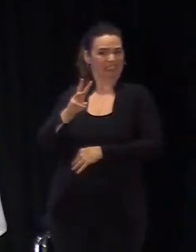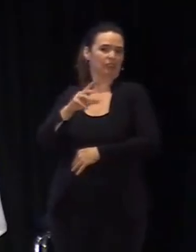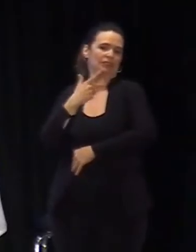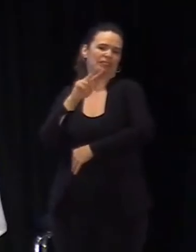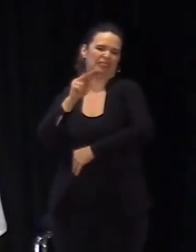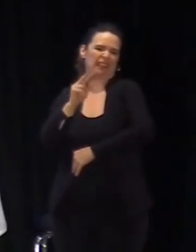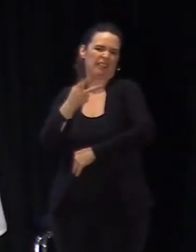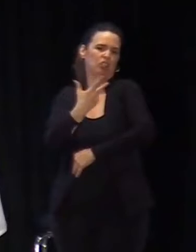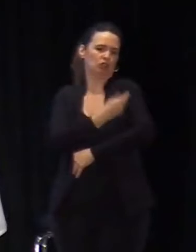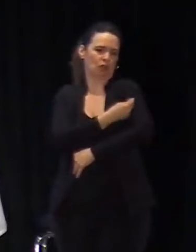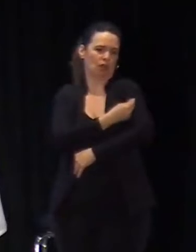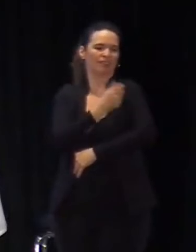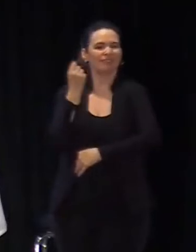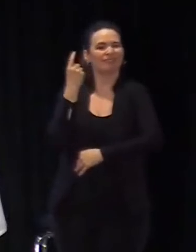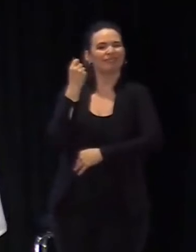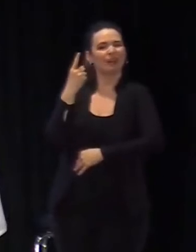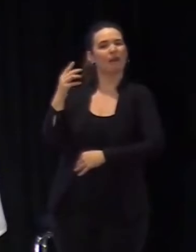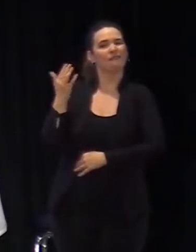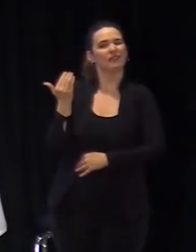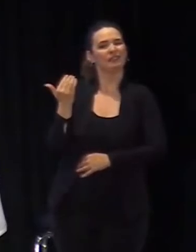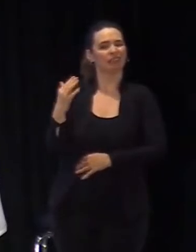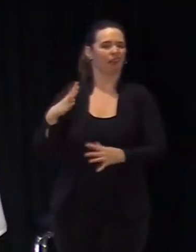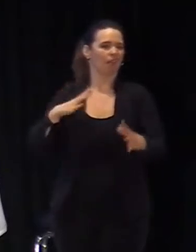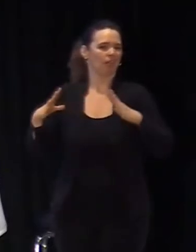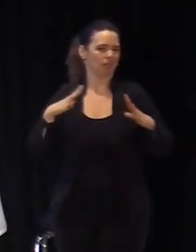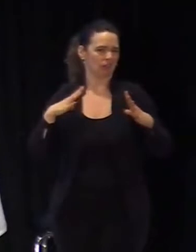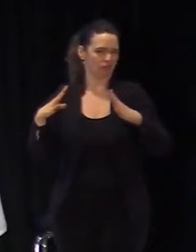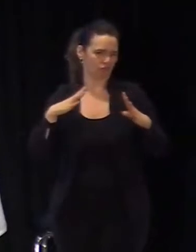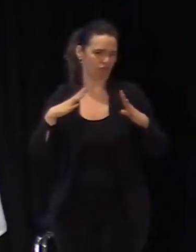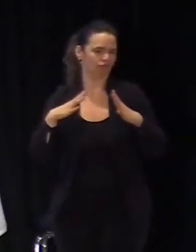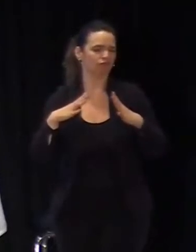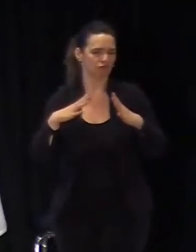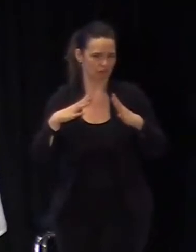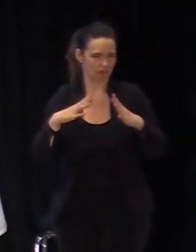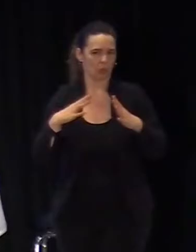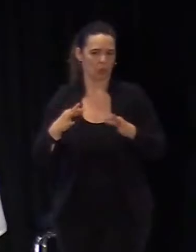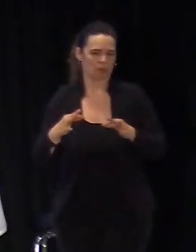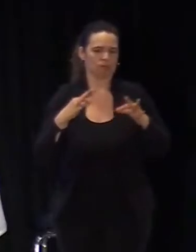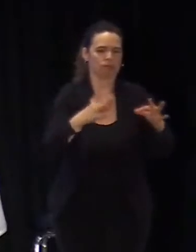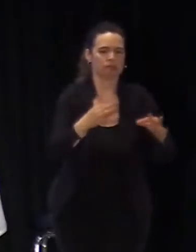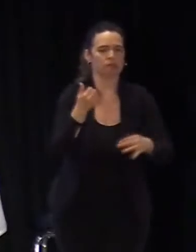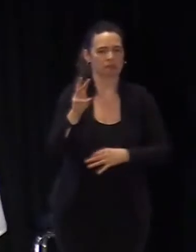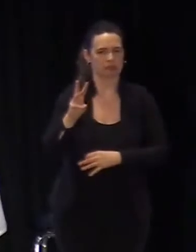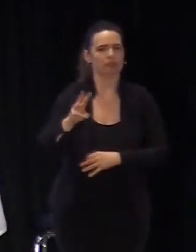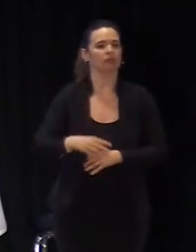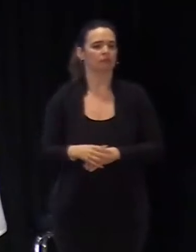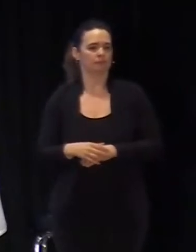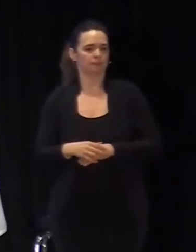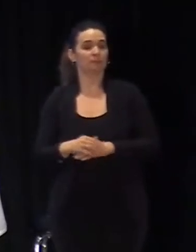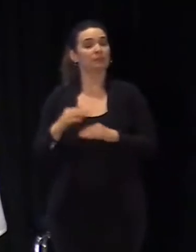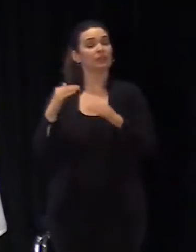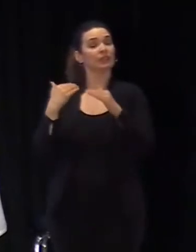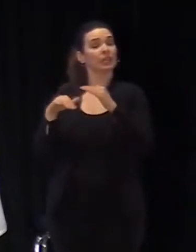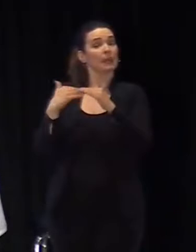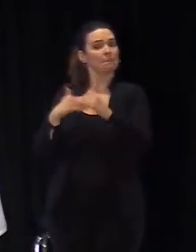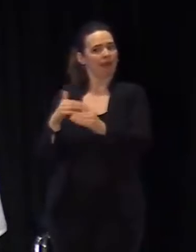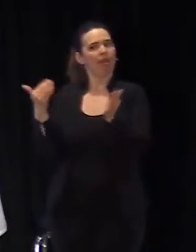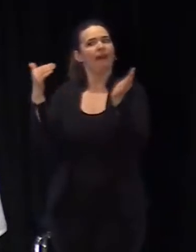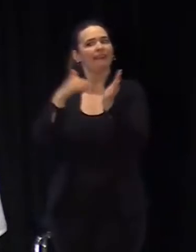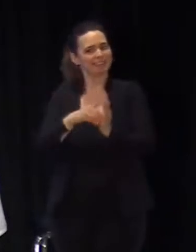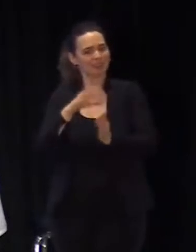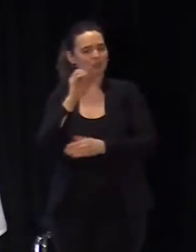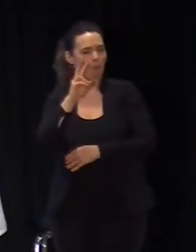Appointments originally scheduled for the 15th are now the same time on the 16th. Look for an email from COVID vaccinations for the